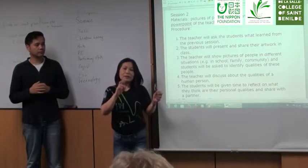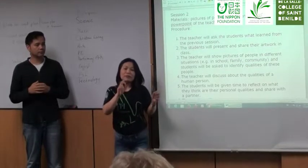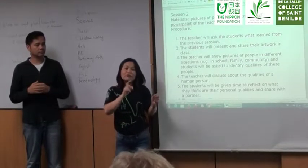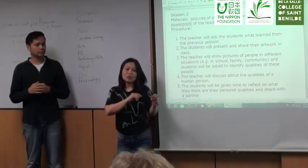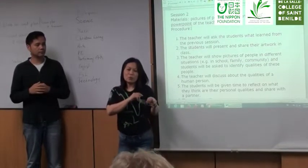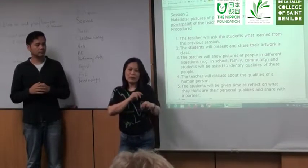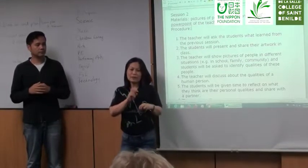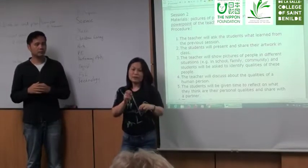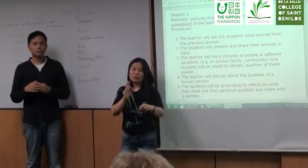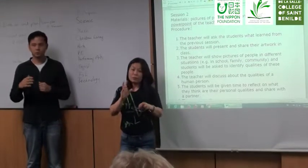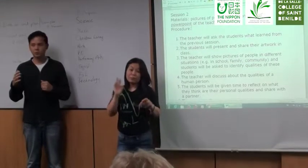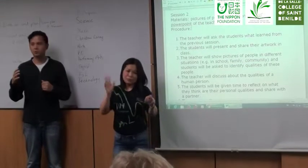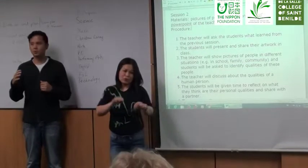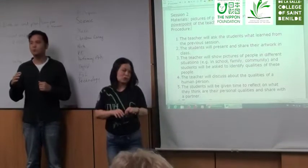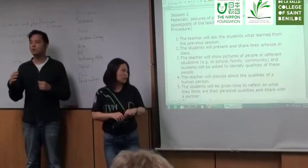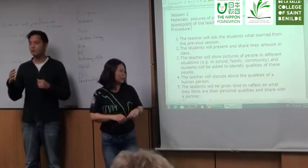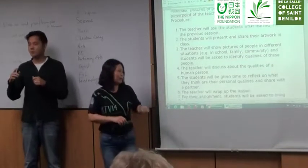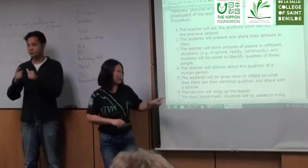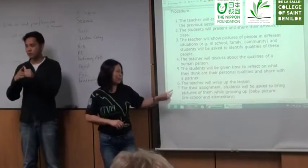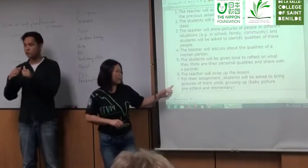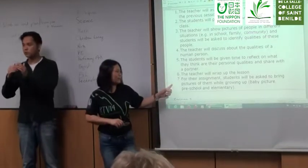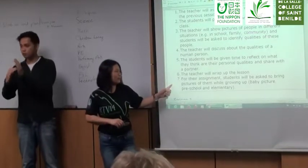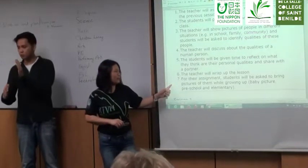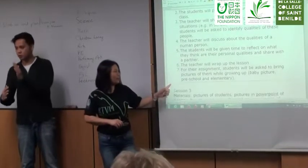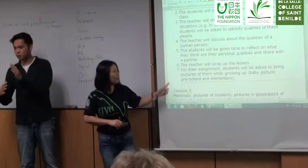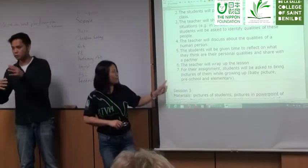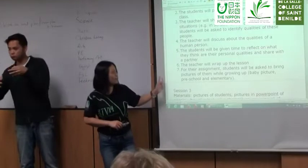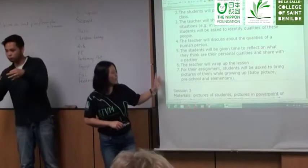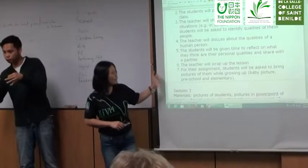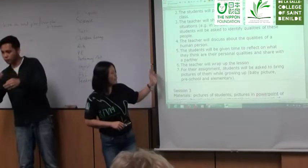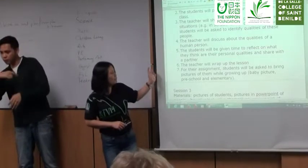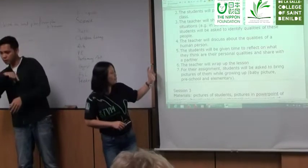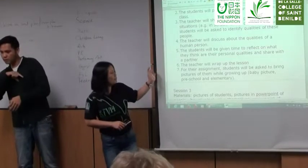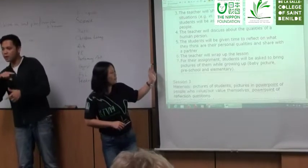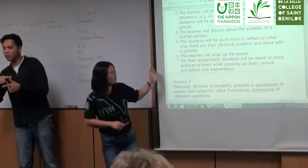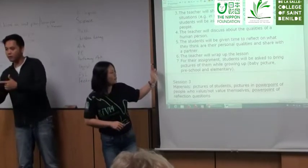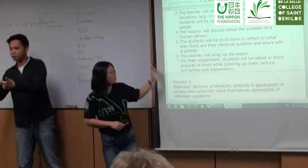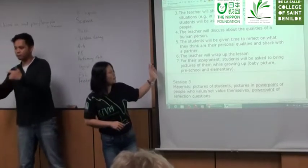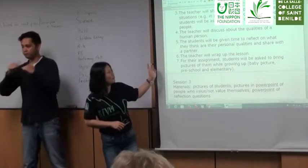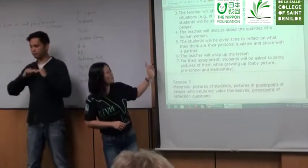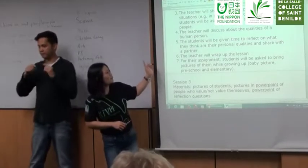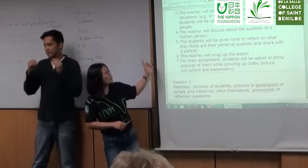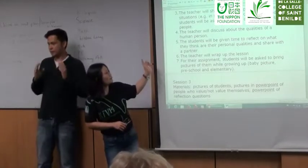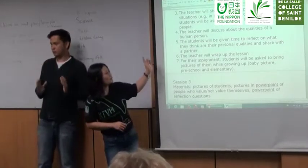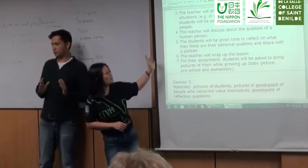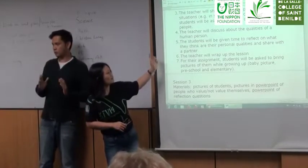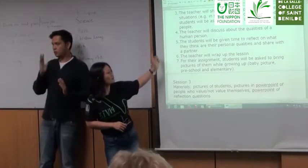the different qualities of a person. Then after that,